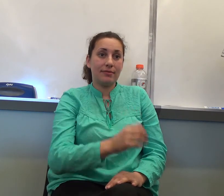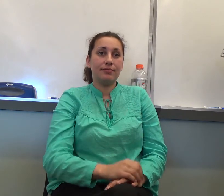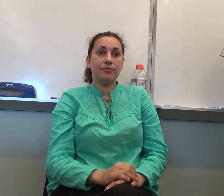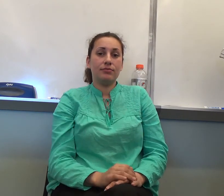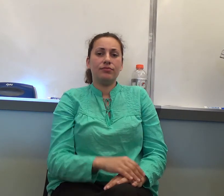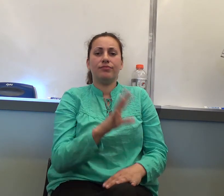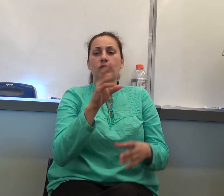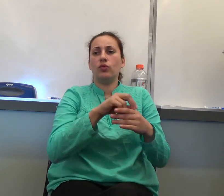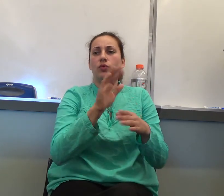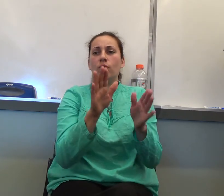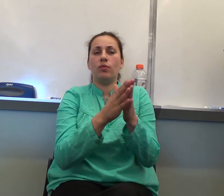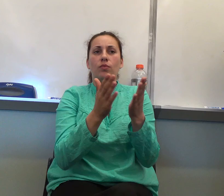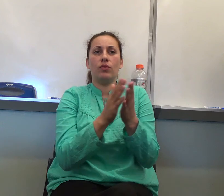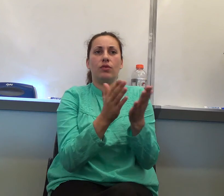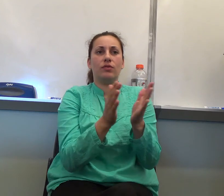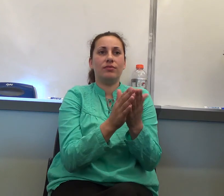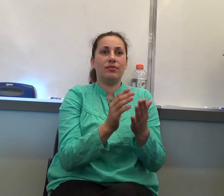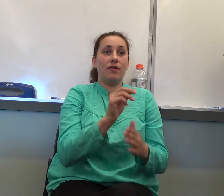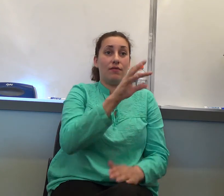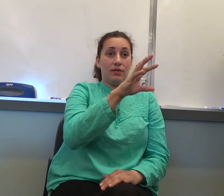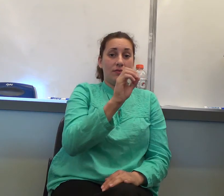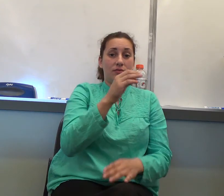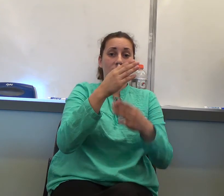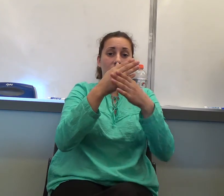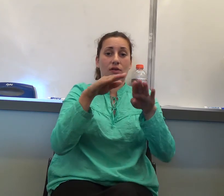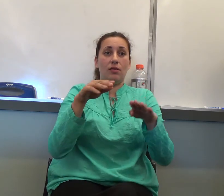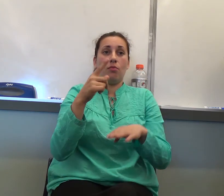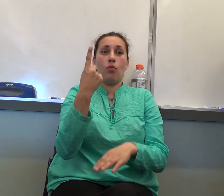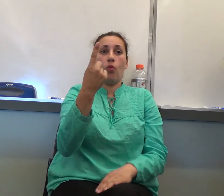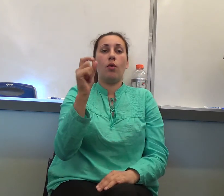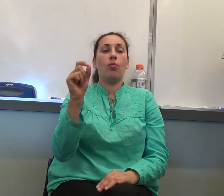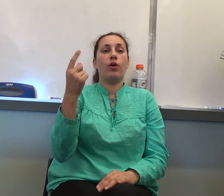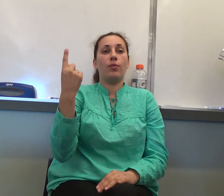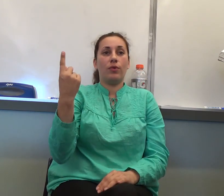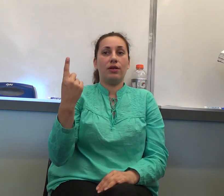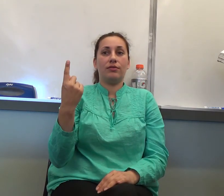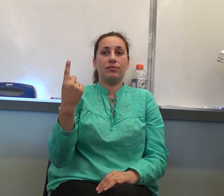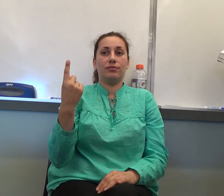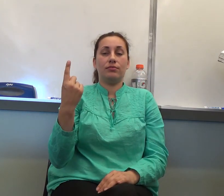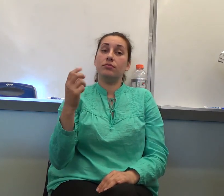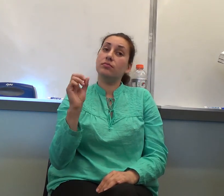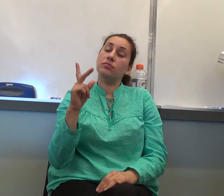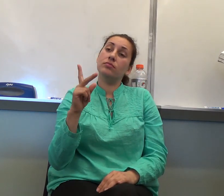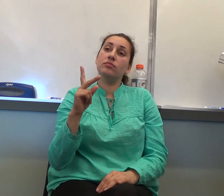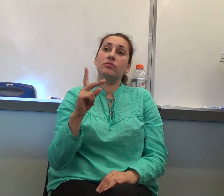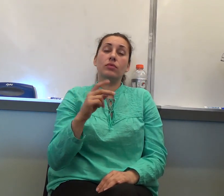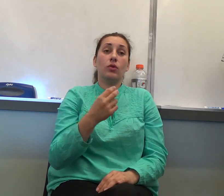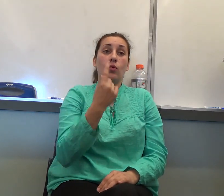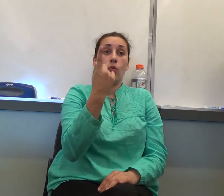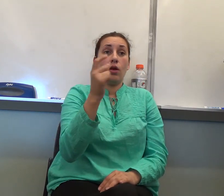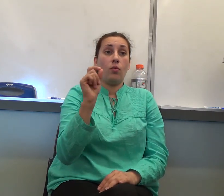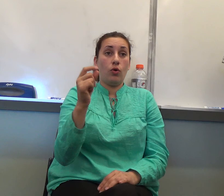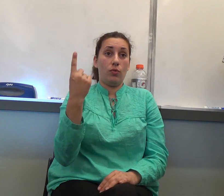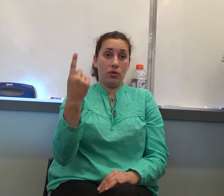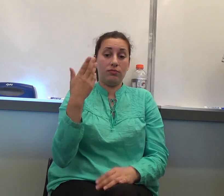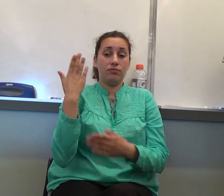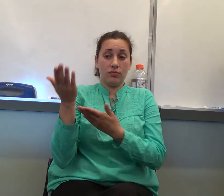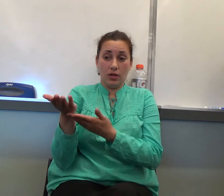50 divided by 1.1. Okay, so the 1.1 is there, the 50 is here, and